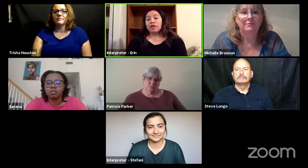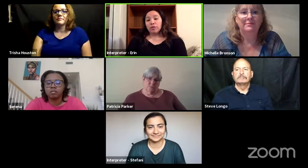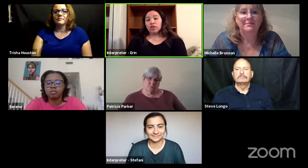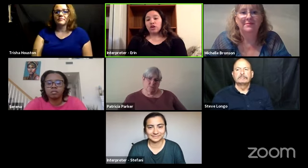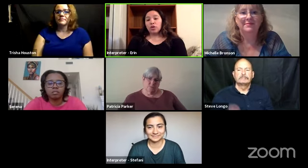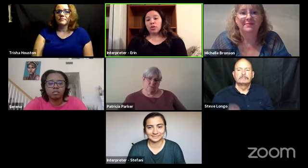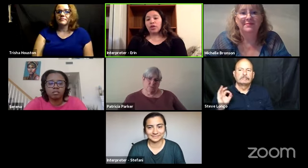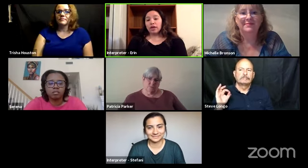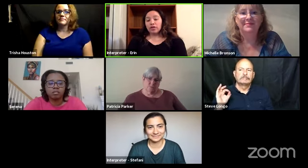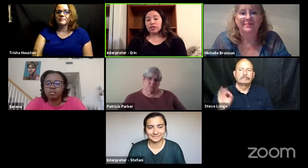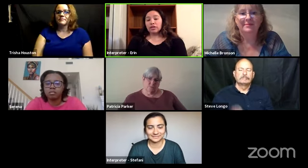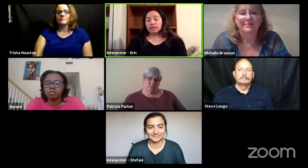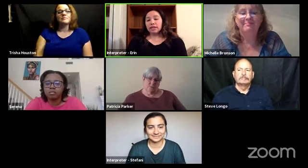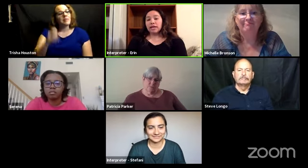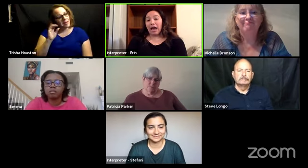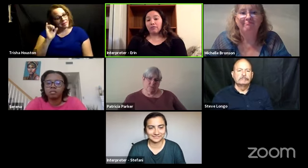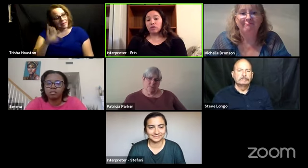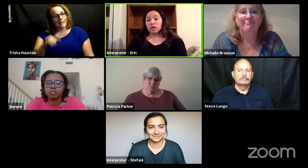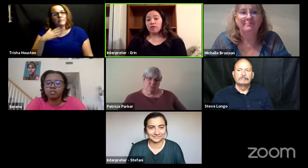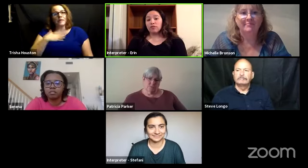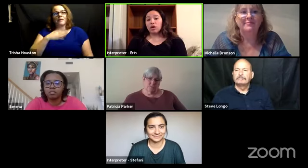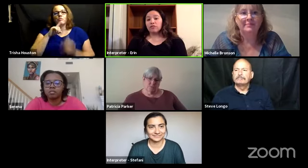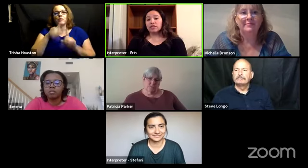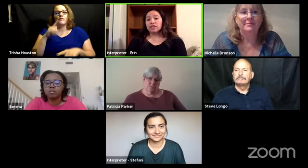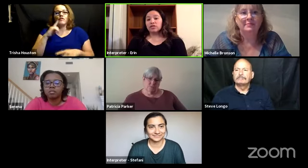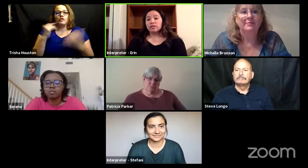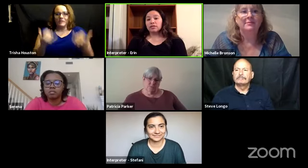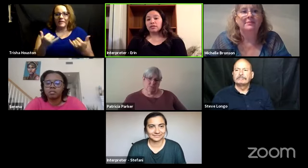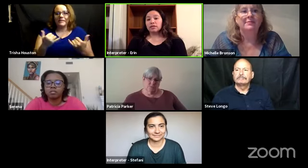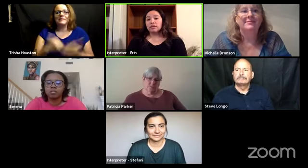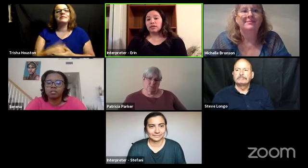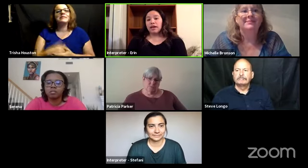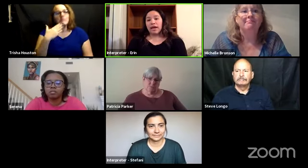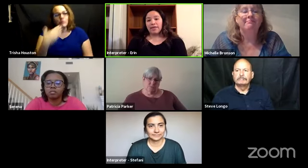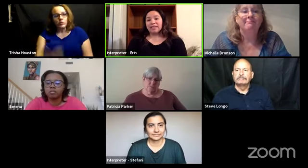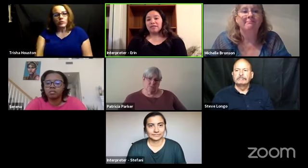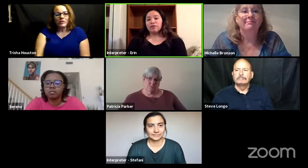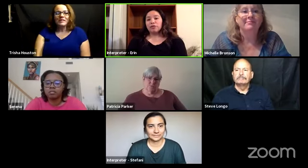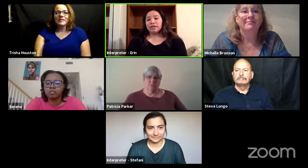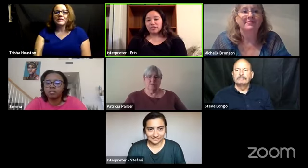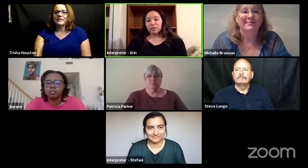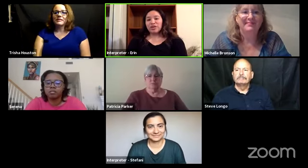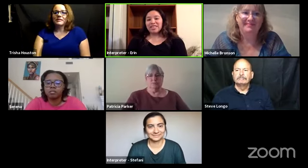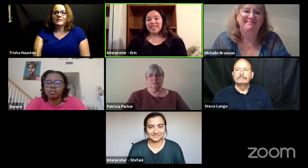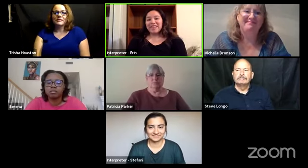everyone to know that we are here to listen and to have those uncomfortable conversations. And that's it for the President's report today. Thank